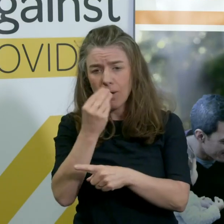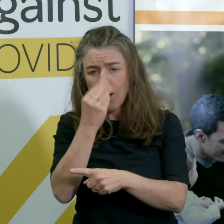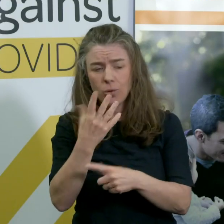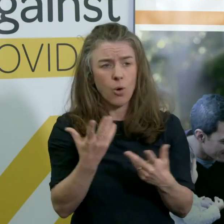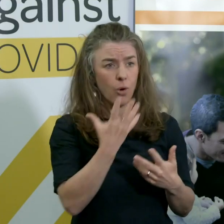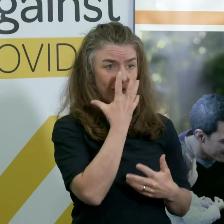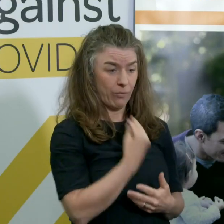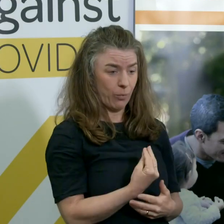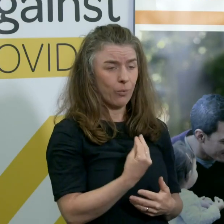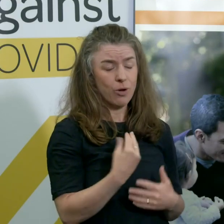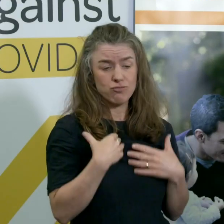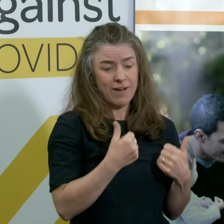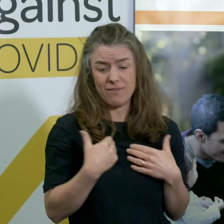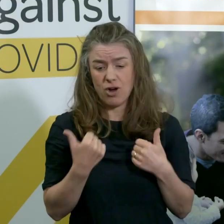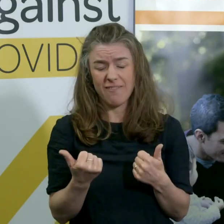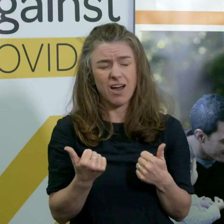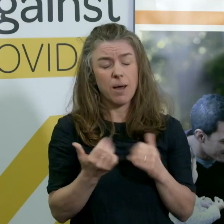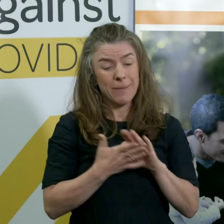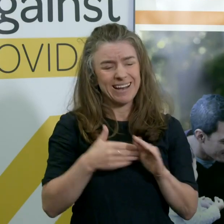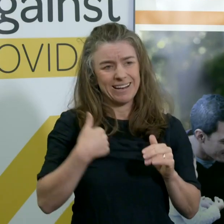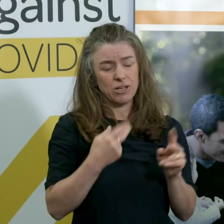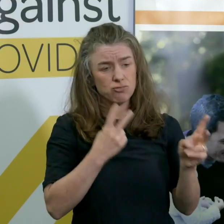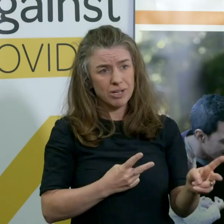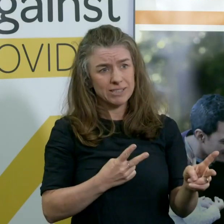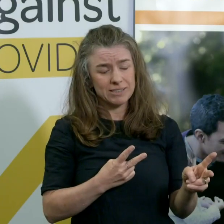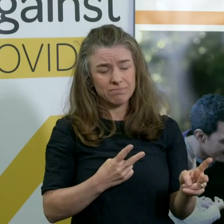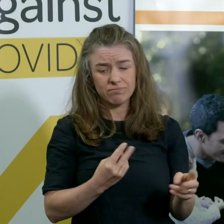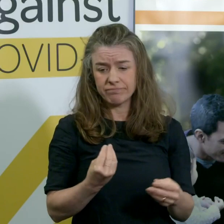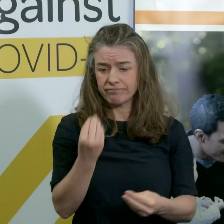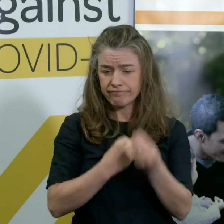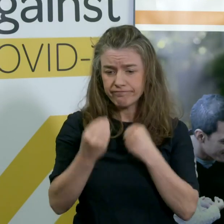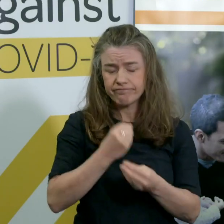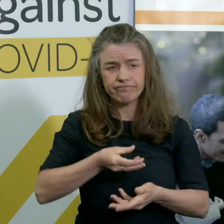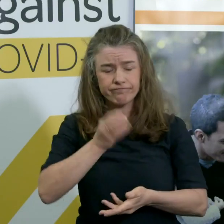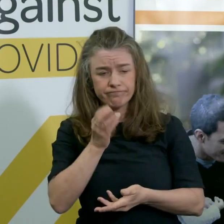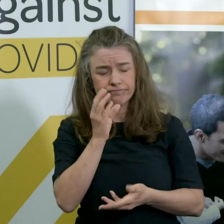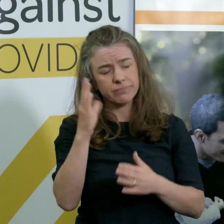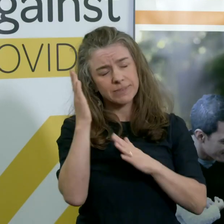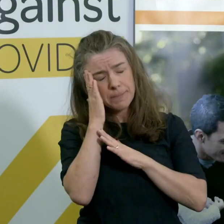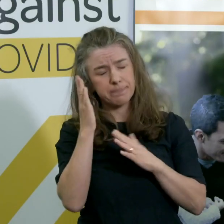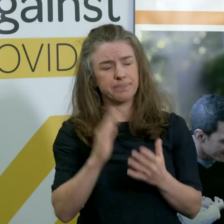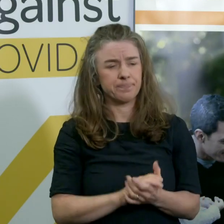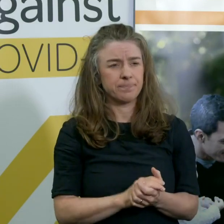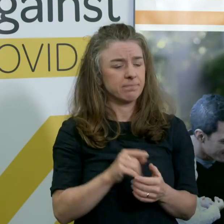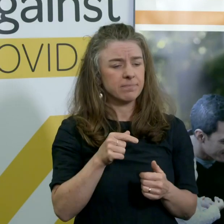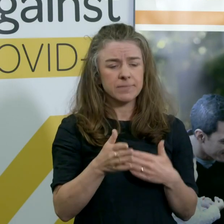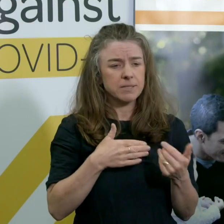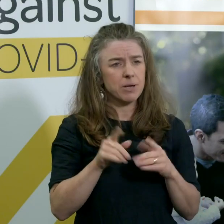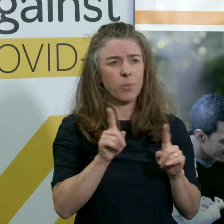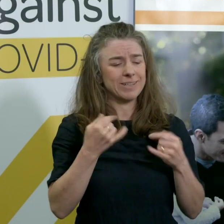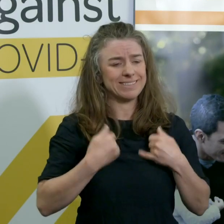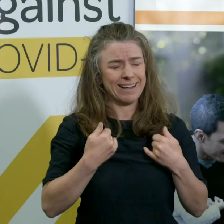from the flu. Anyone needs to rest, recuperate, keep up fluids and get lots of sleep. Probably good advice